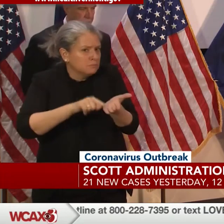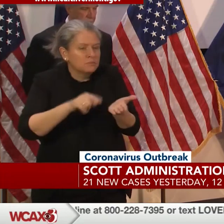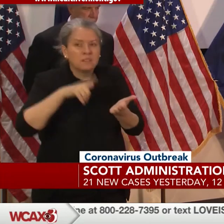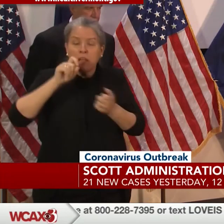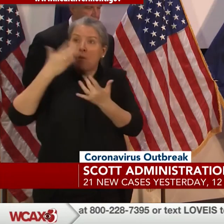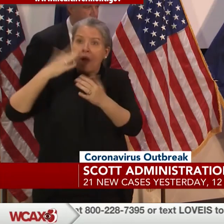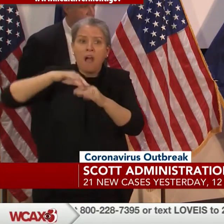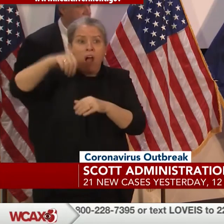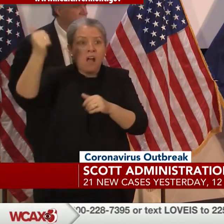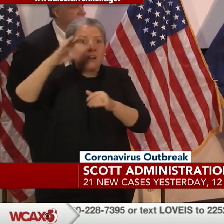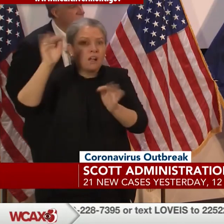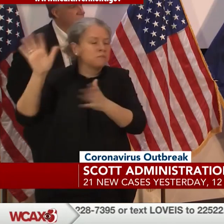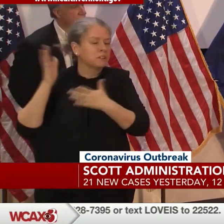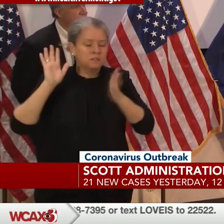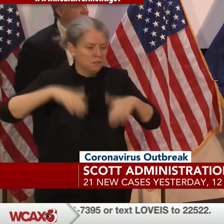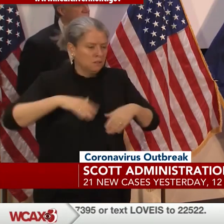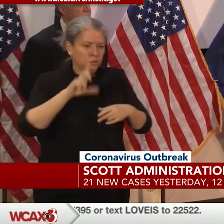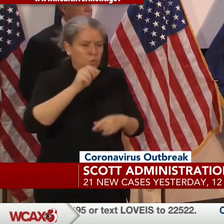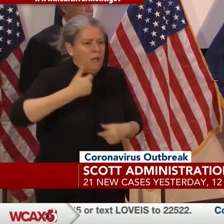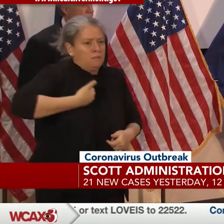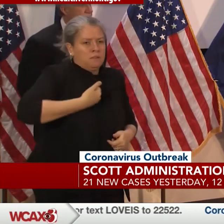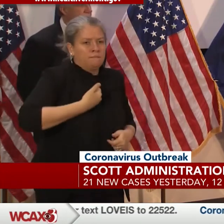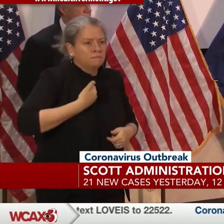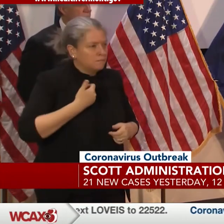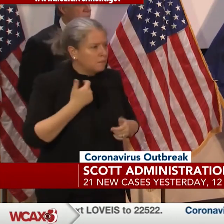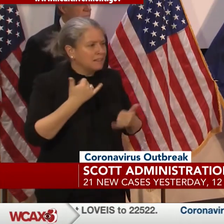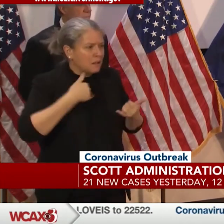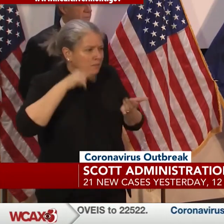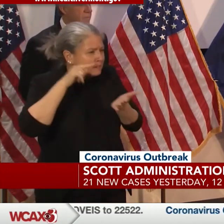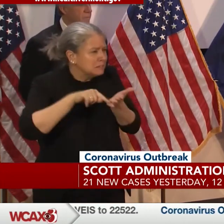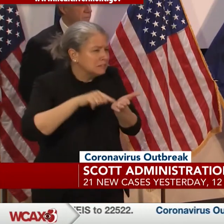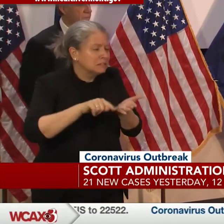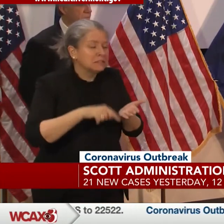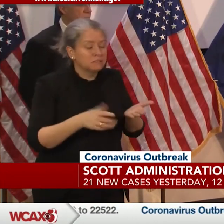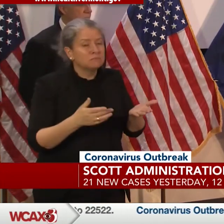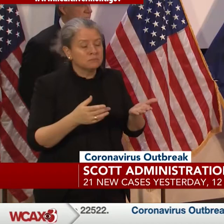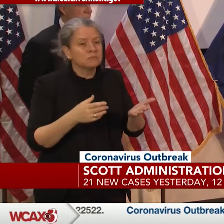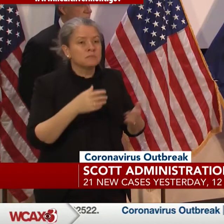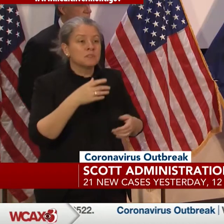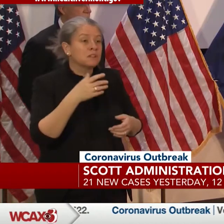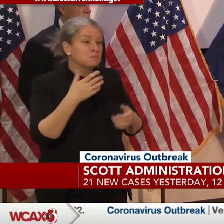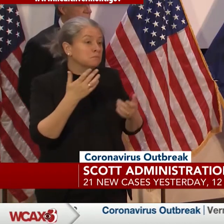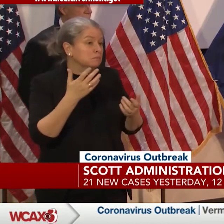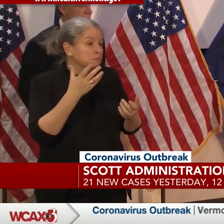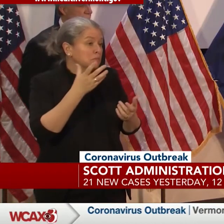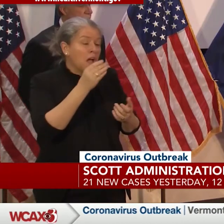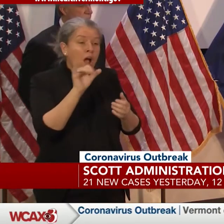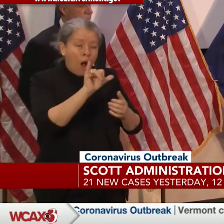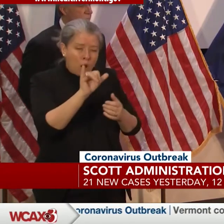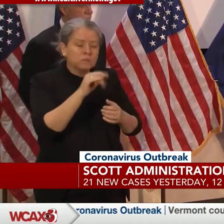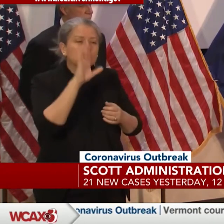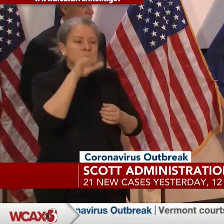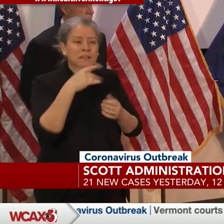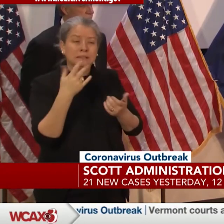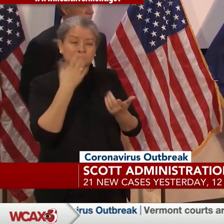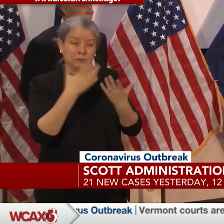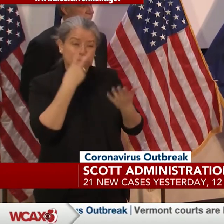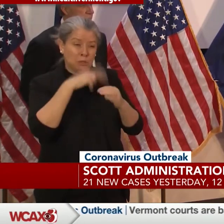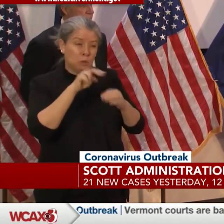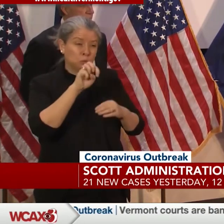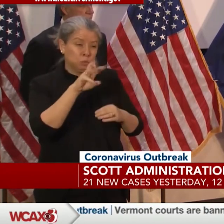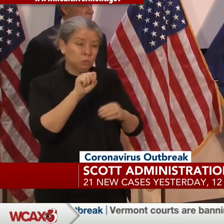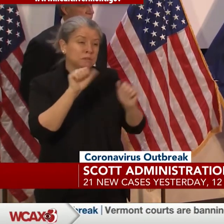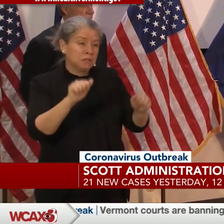and additional efforts to ensure that, if possible, we can use a ventilator for more than one patient.